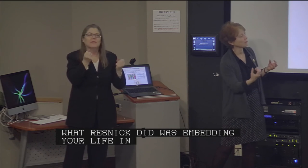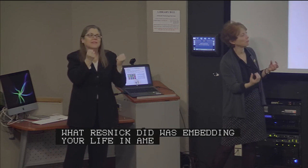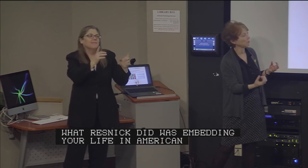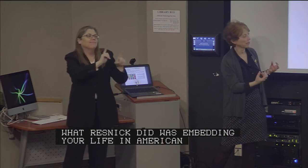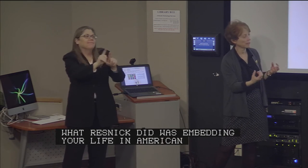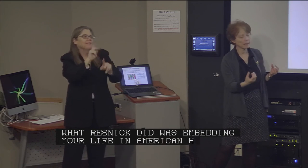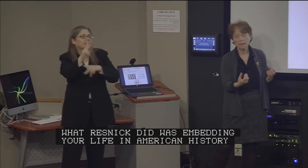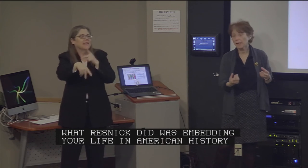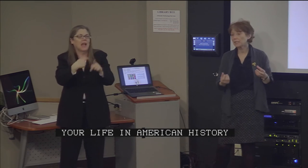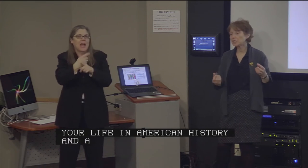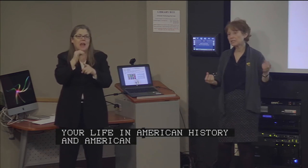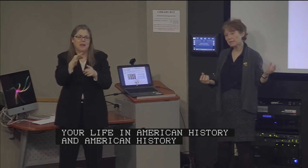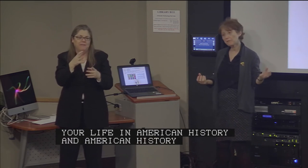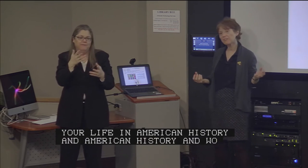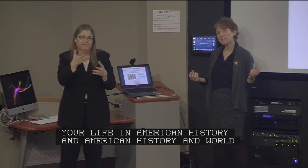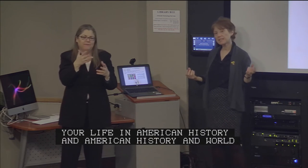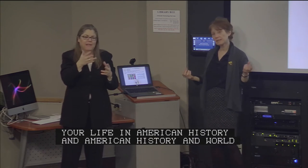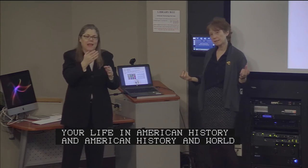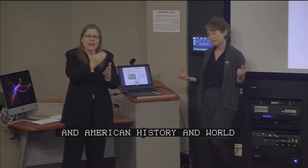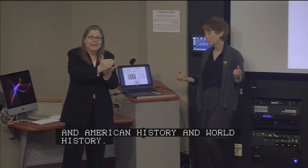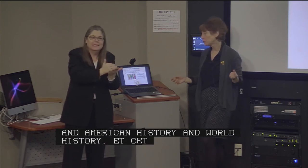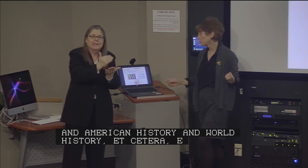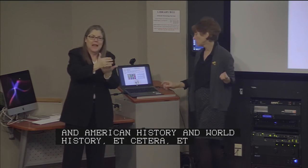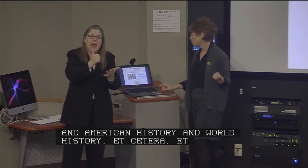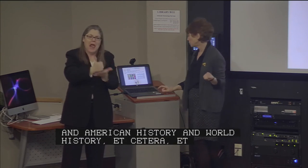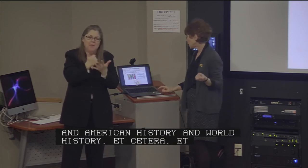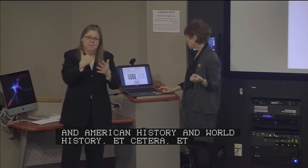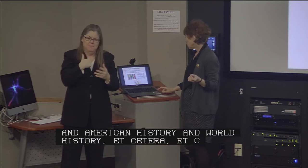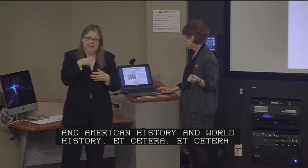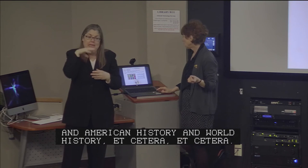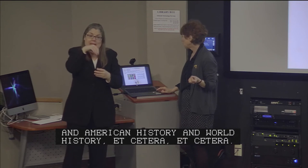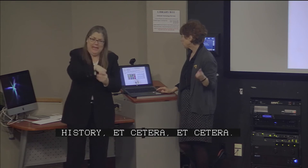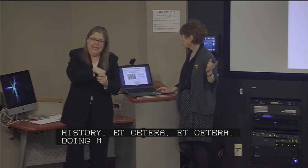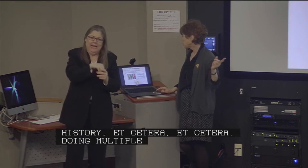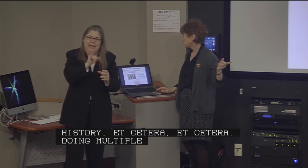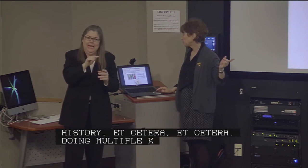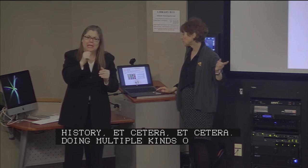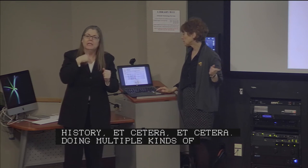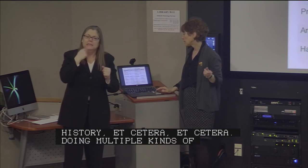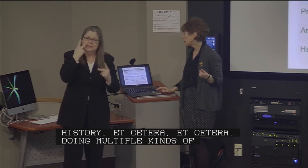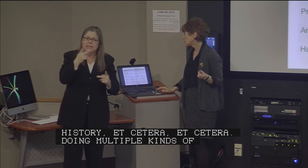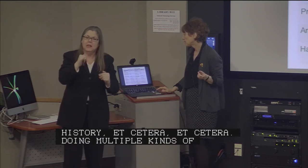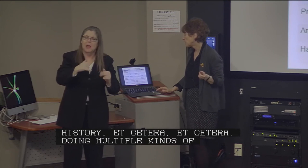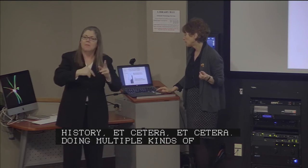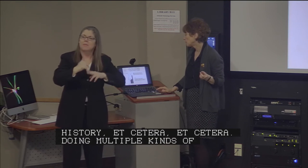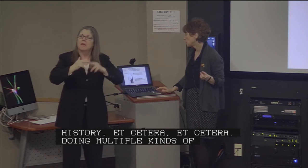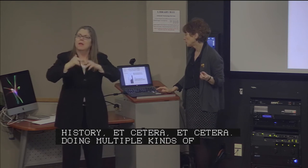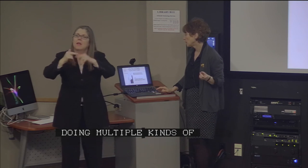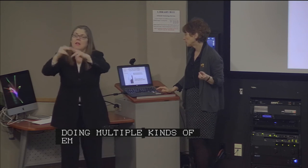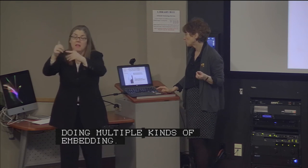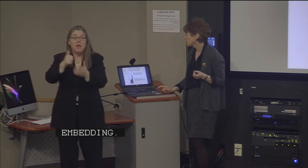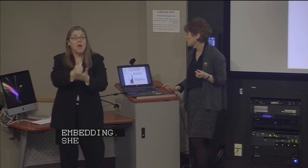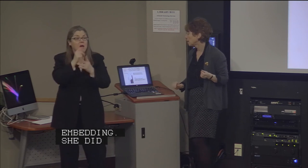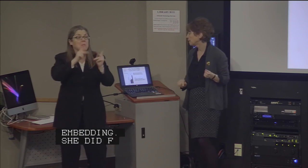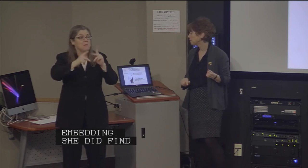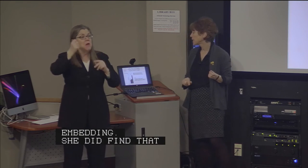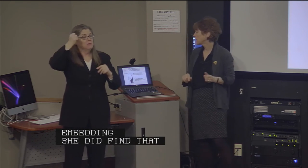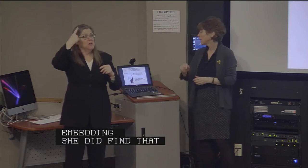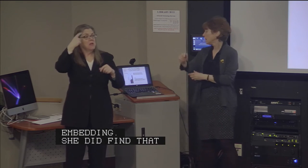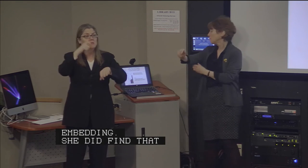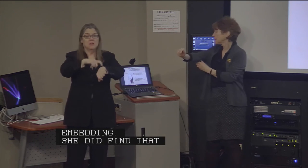kinds of embedding. And she did find that this improved people's understanding of geological